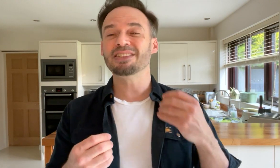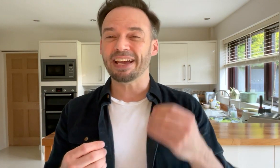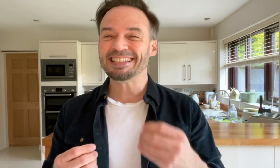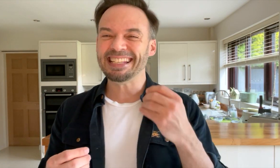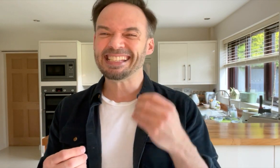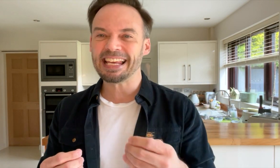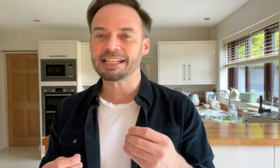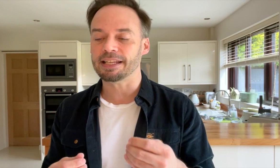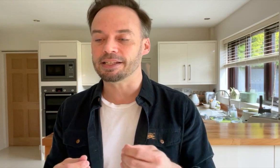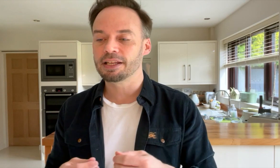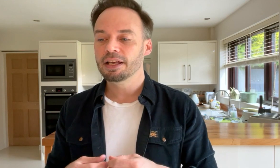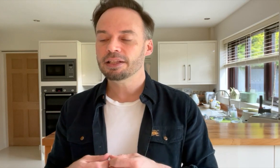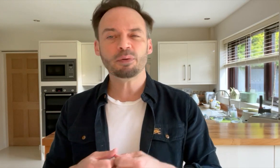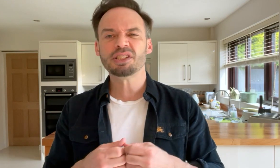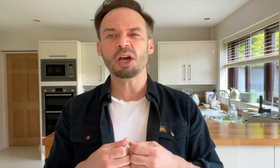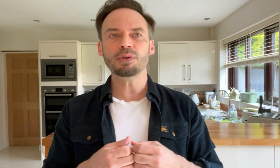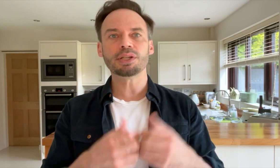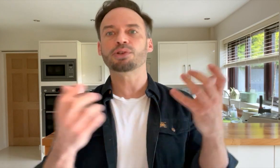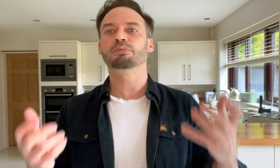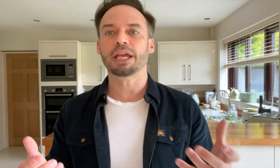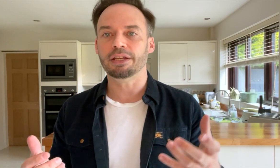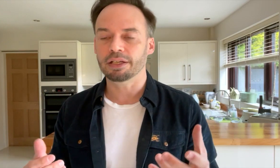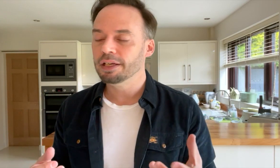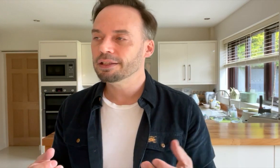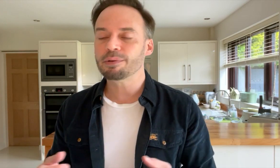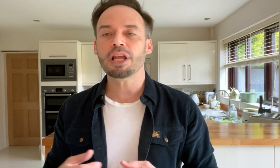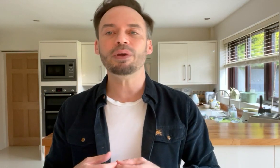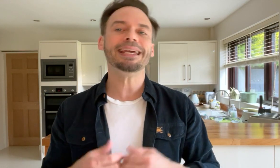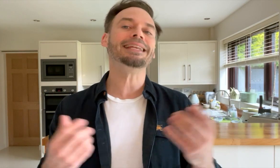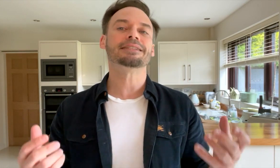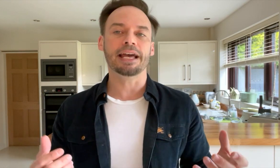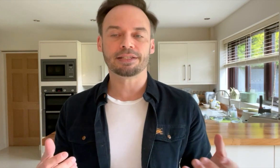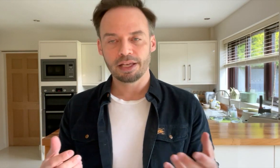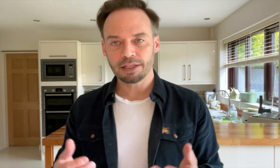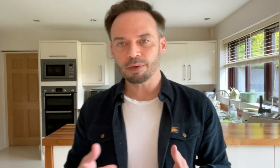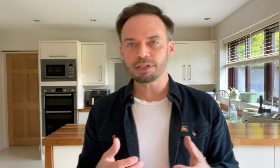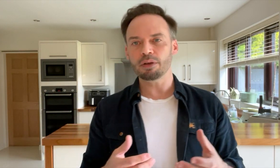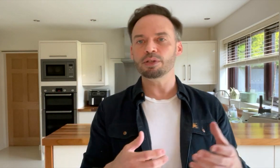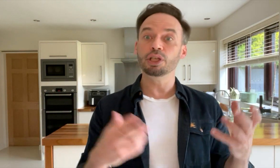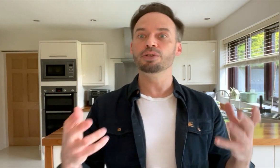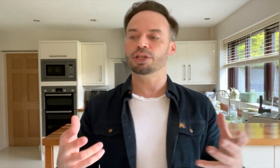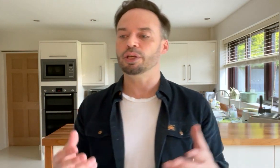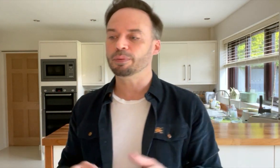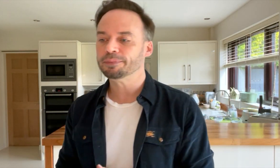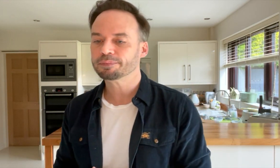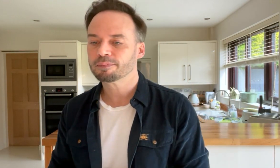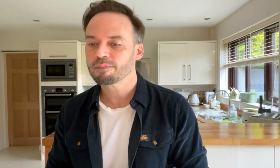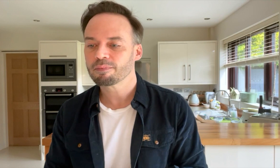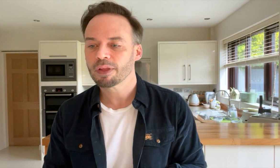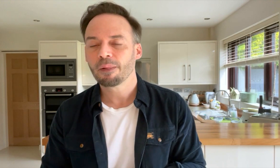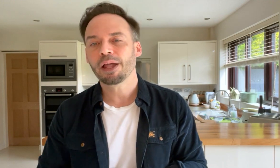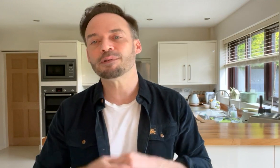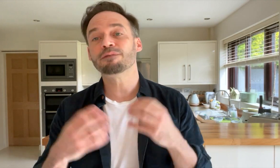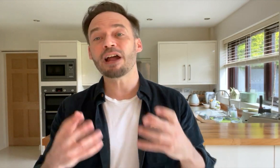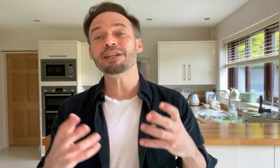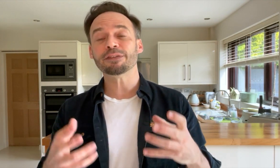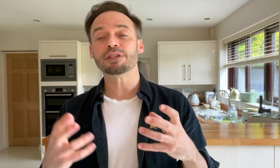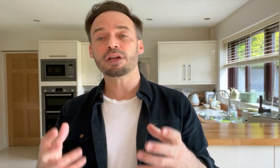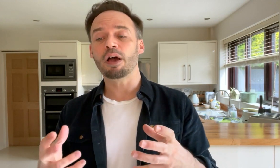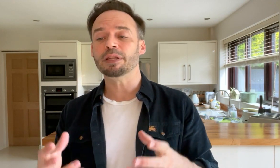1960s there was no social media there was no internet there was no youtube it was a very different time and